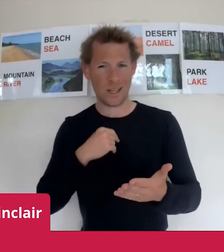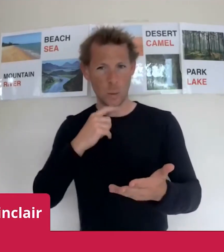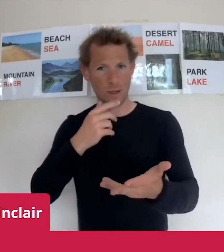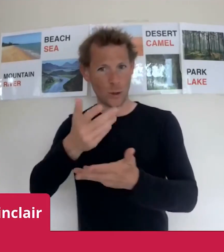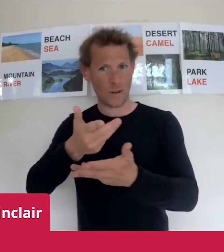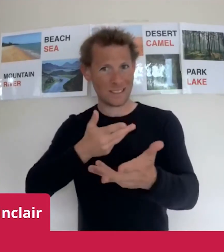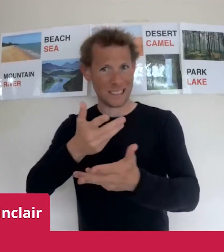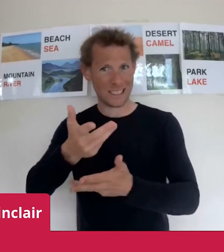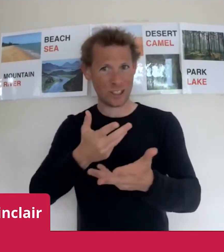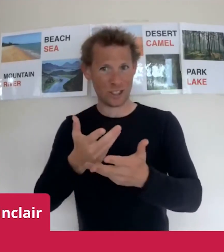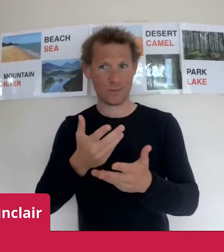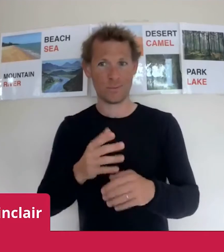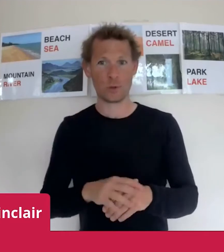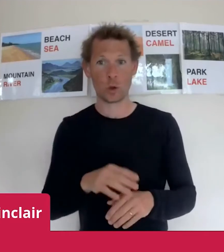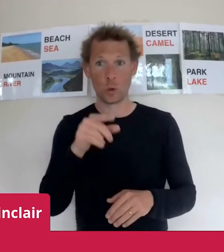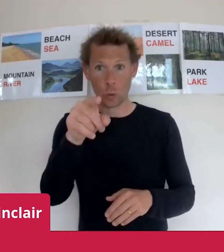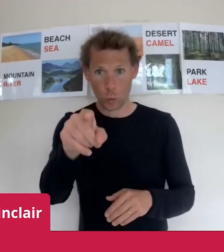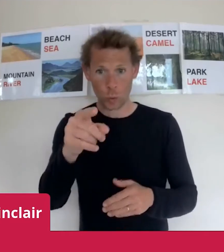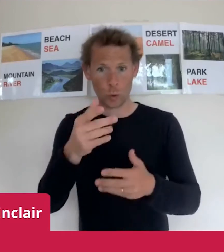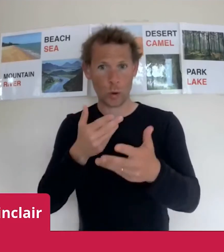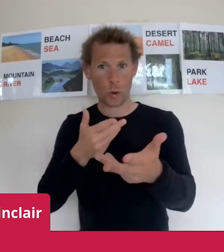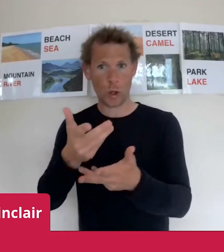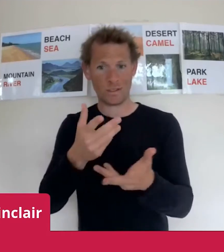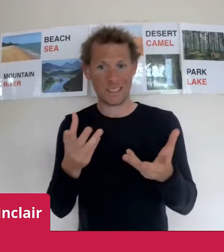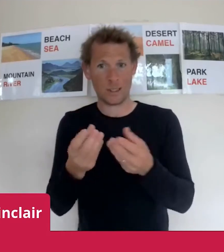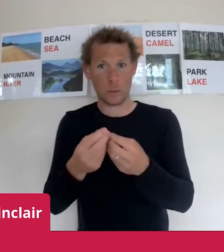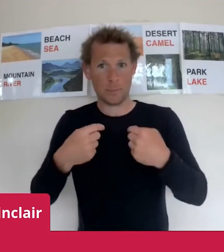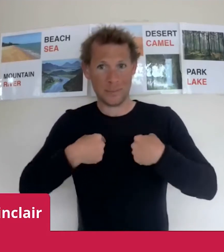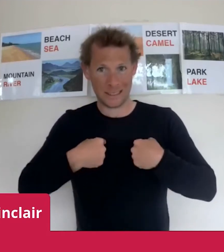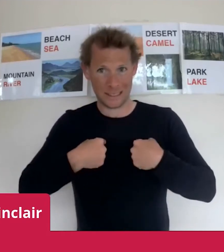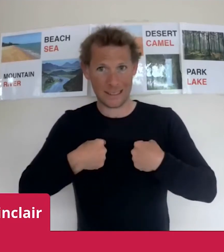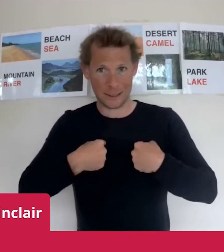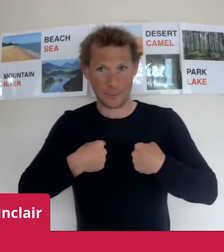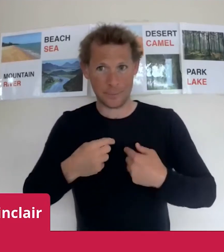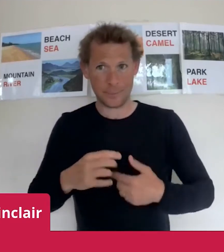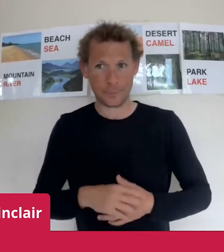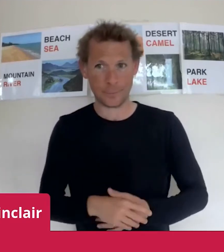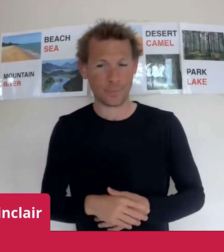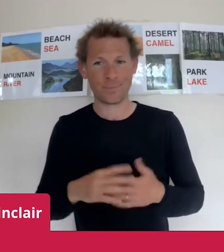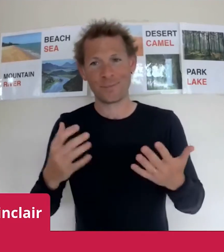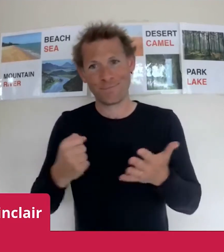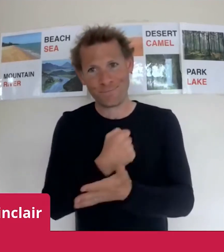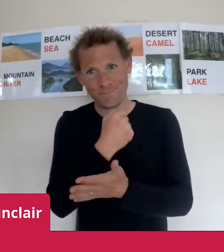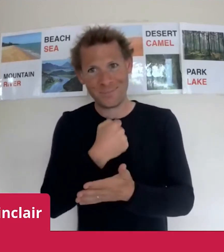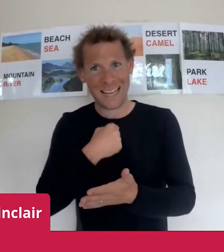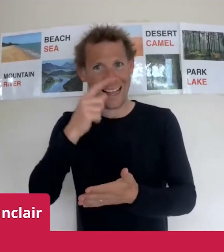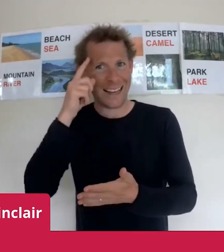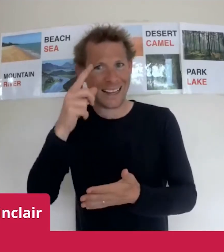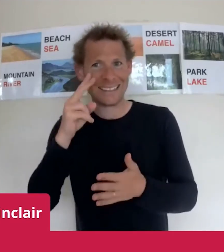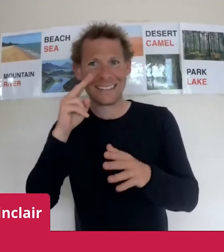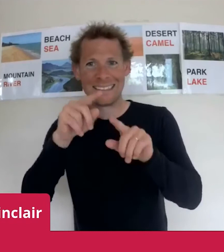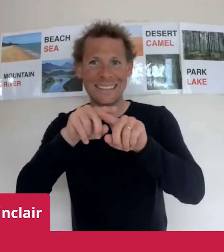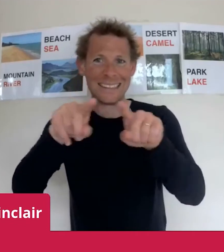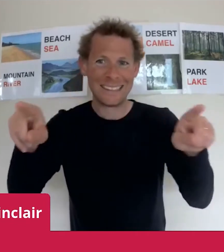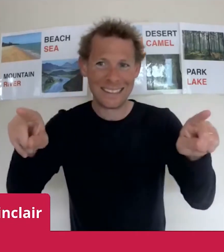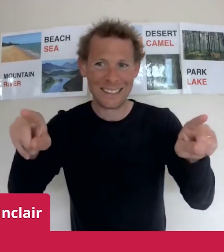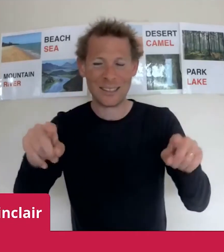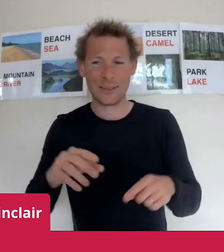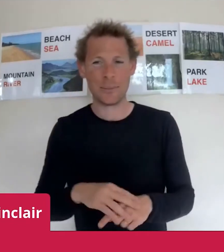don't we practice now together? And then that means whenever you do meet a deaf person, you can have a conversation. So have a conversation with me now. Now, unfortunately, I